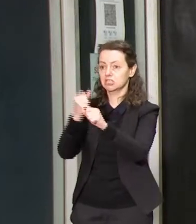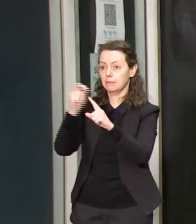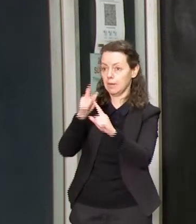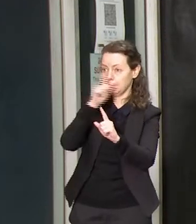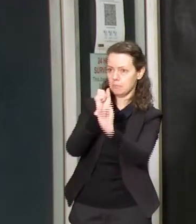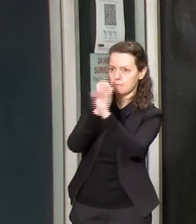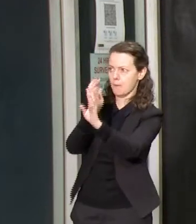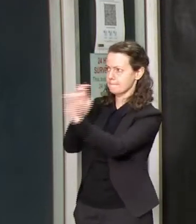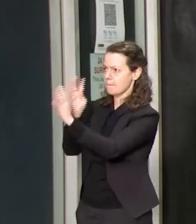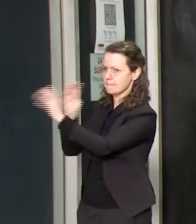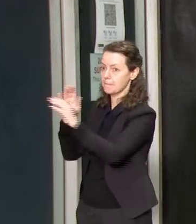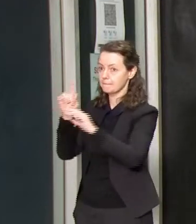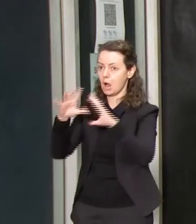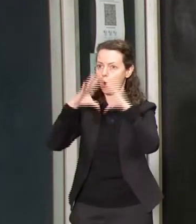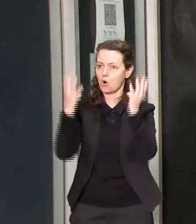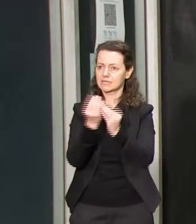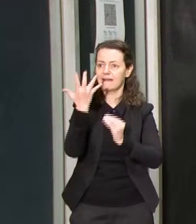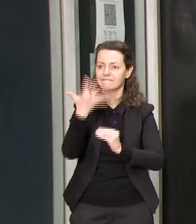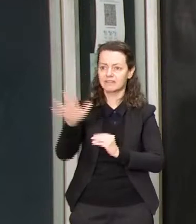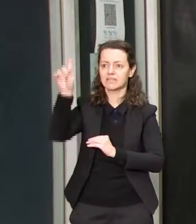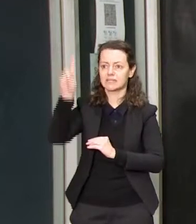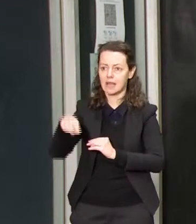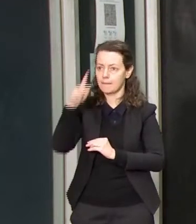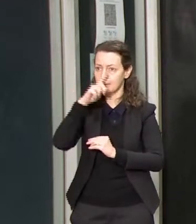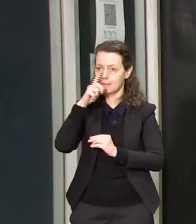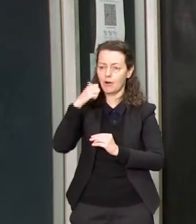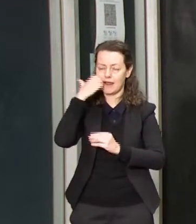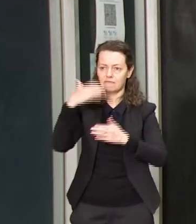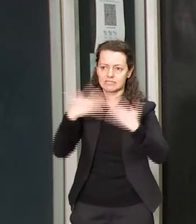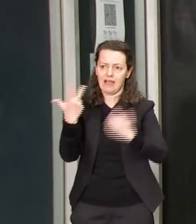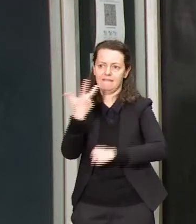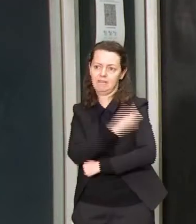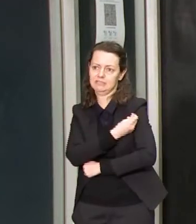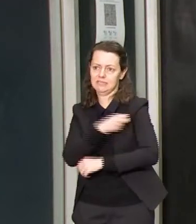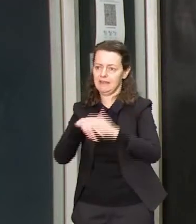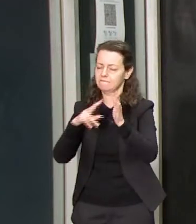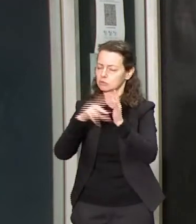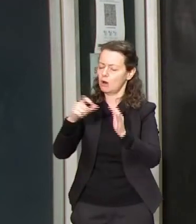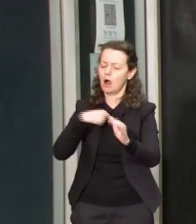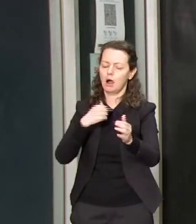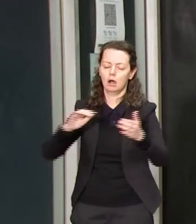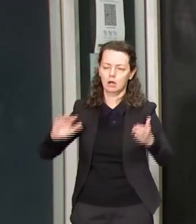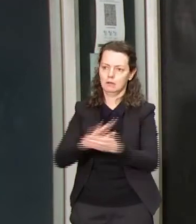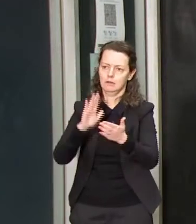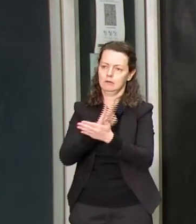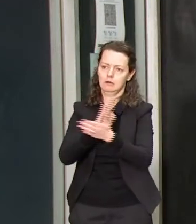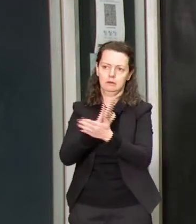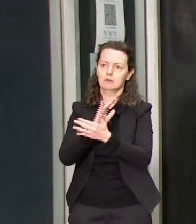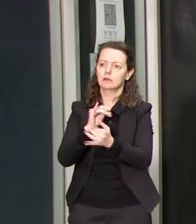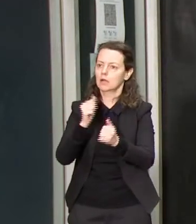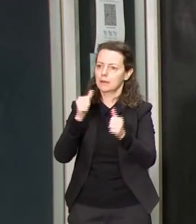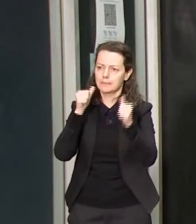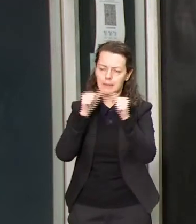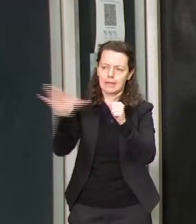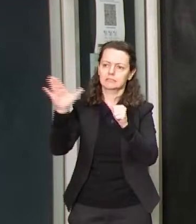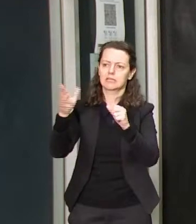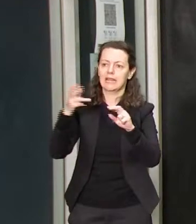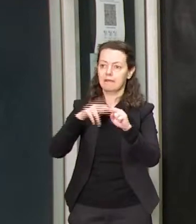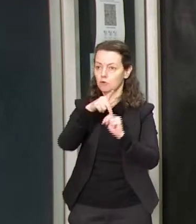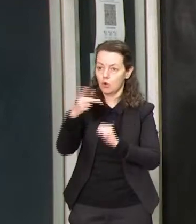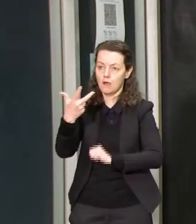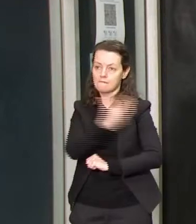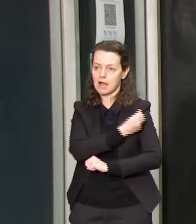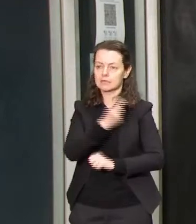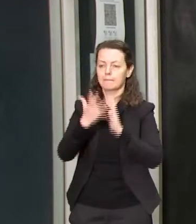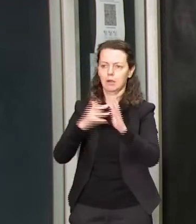people per day getting vaccinated in Victoria is absolutely fantastic. And the higher and higher coverage we get, the better off we are.